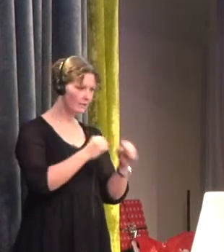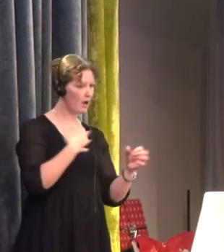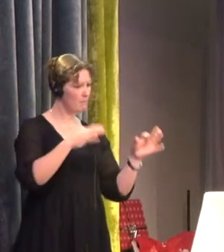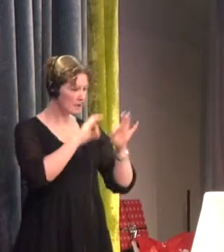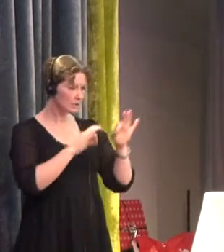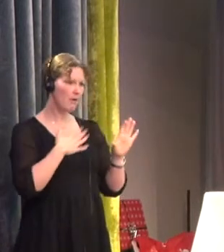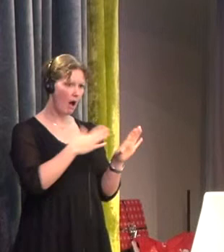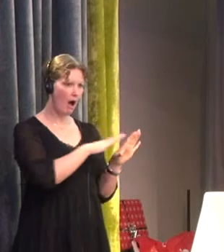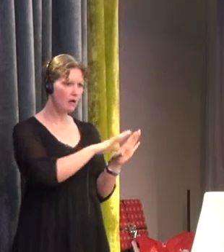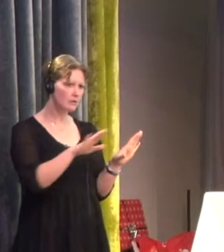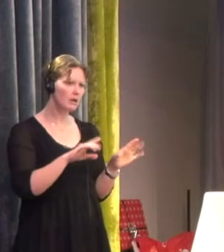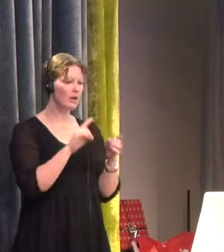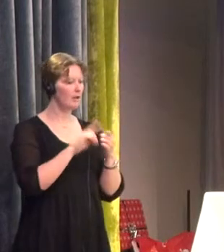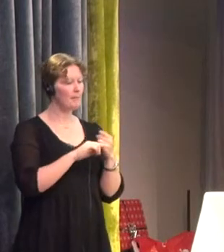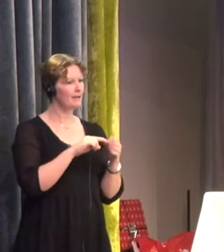leave.